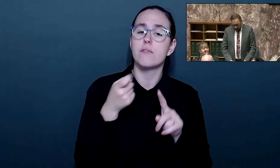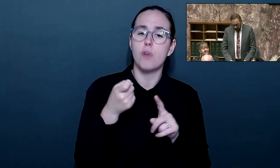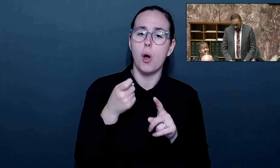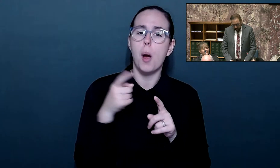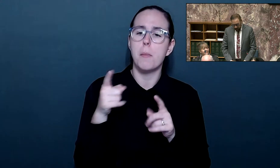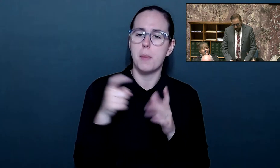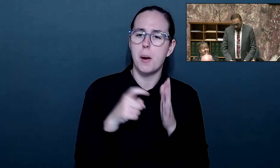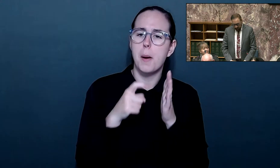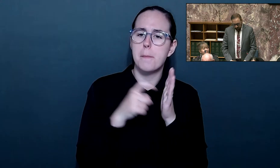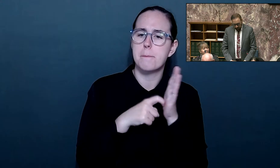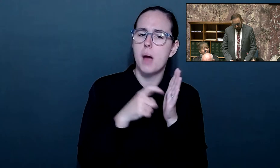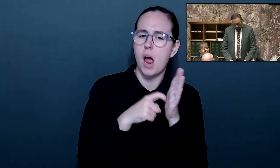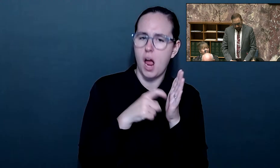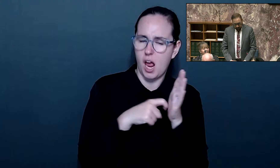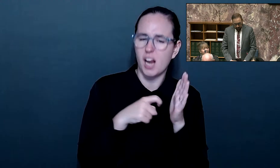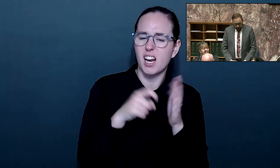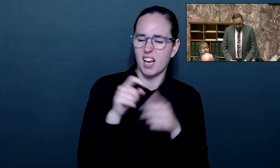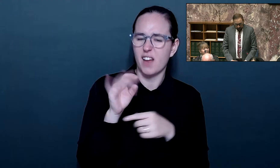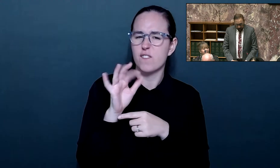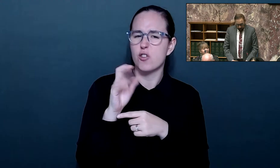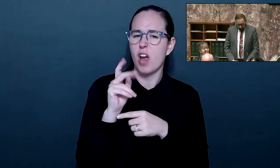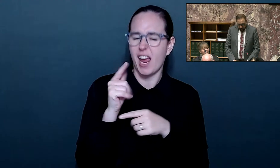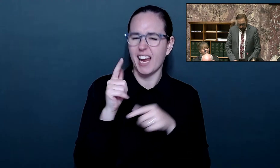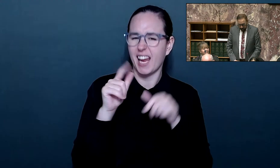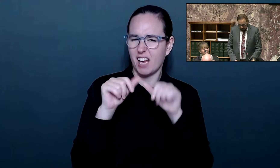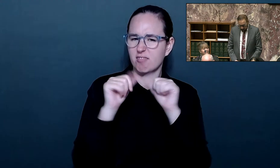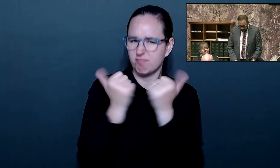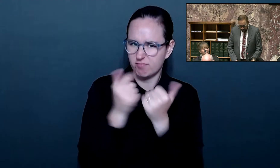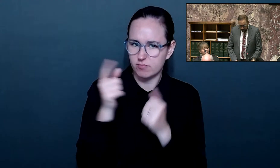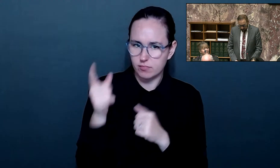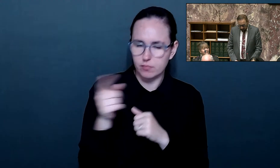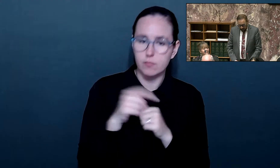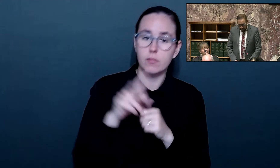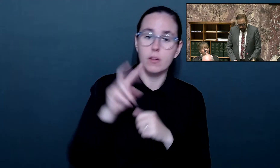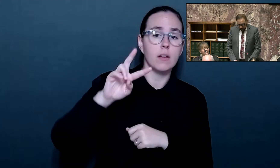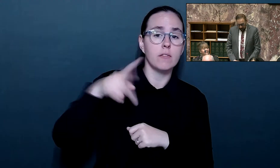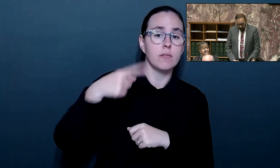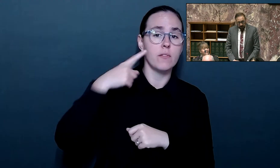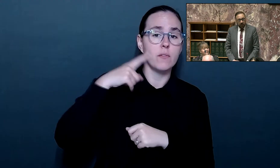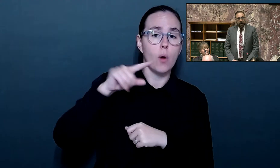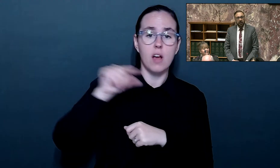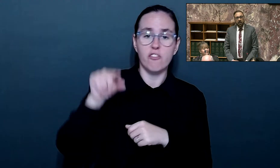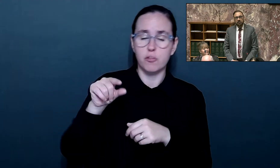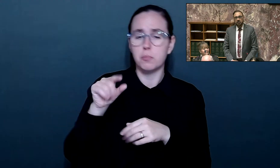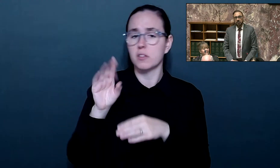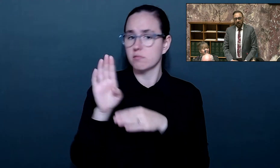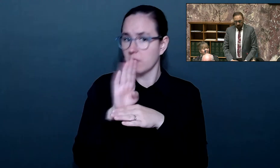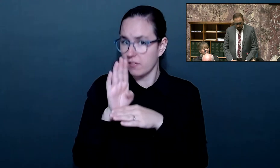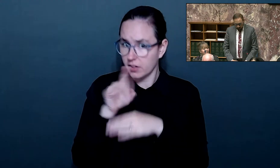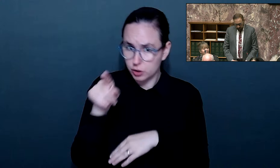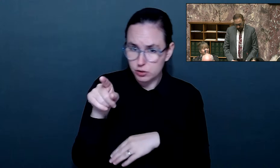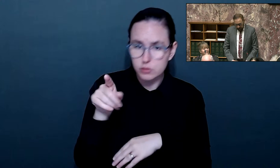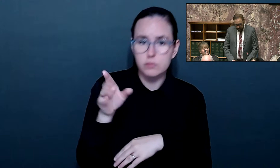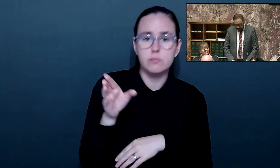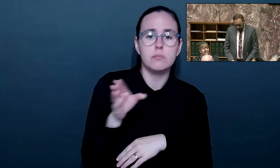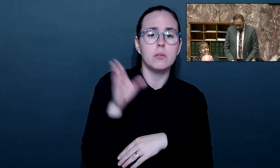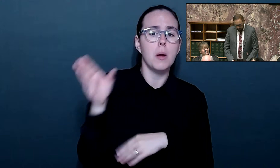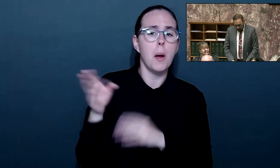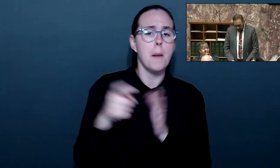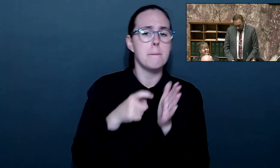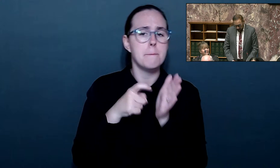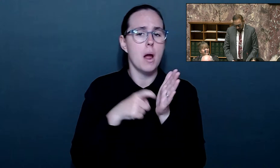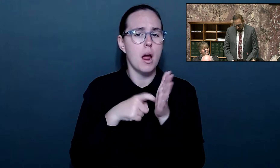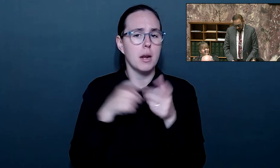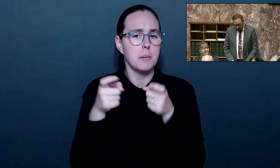Vice President of Government Affairs, Carrie Hermity, Mine Manager, and Alison Brown,